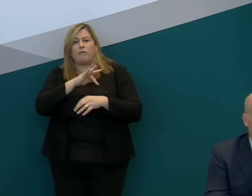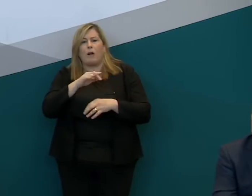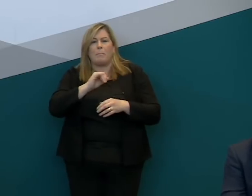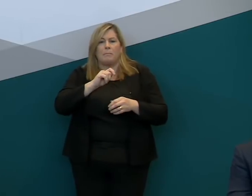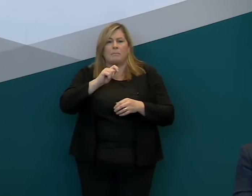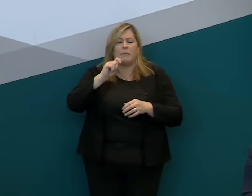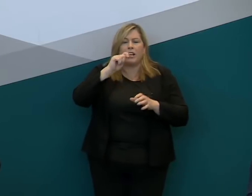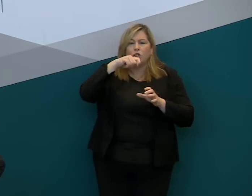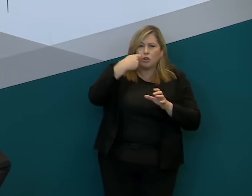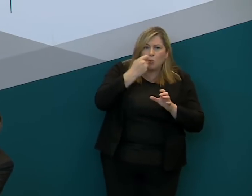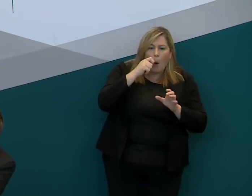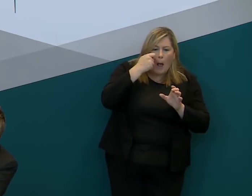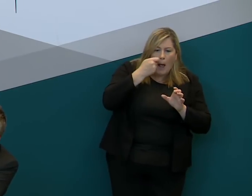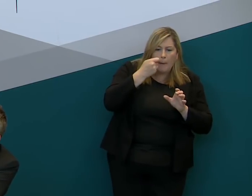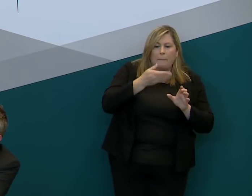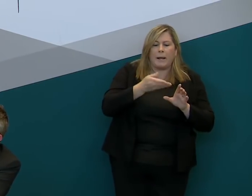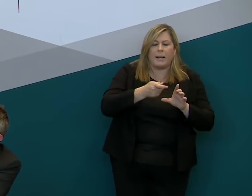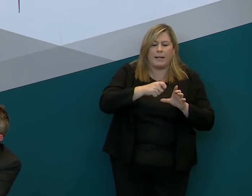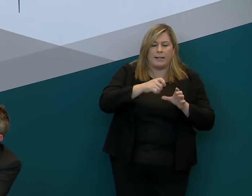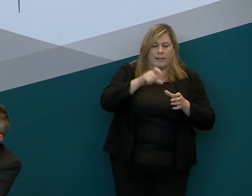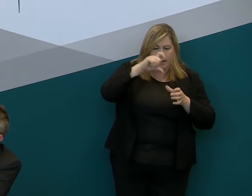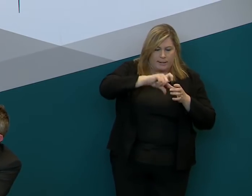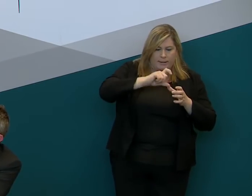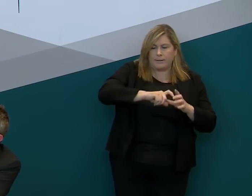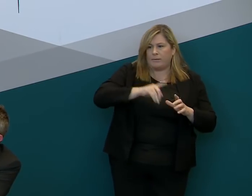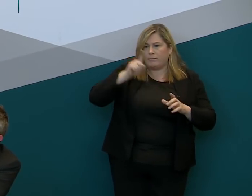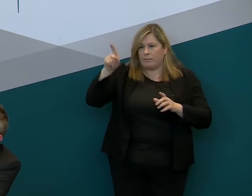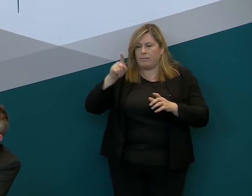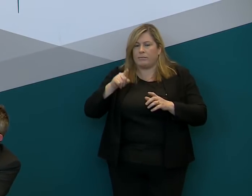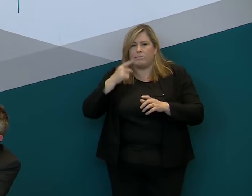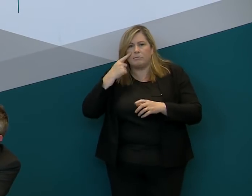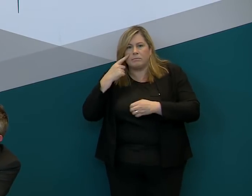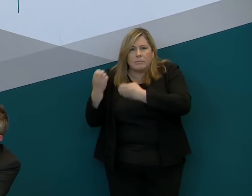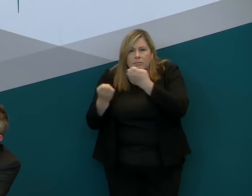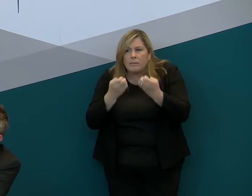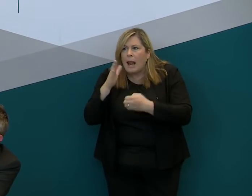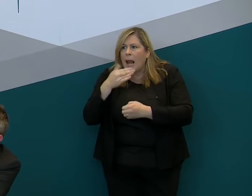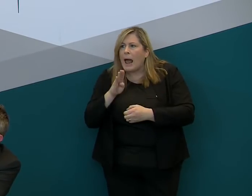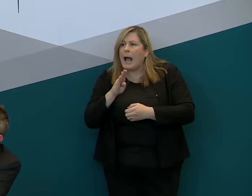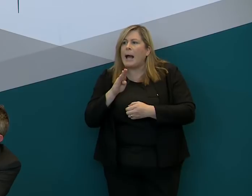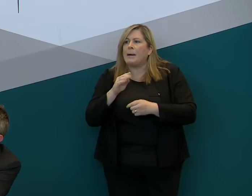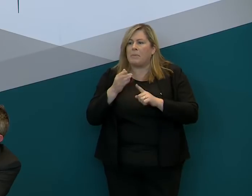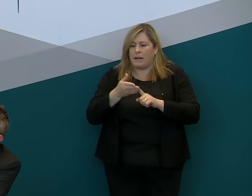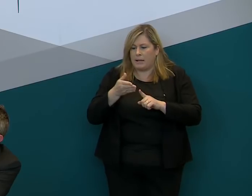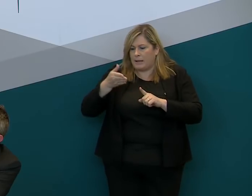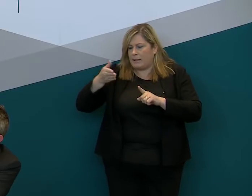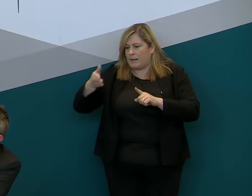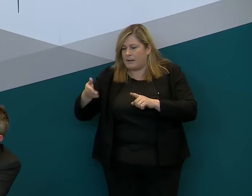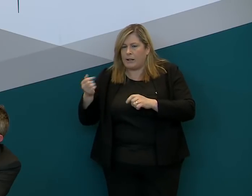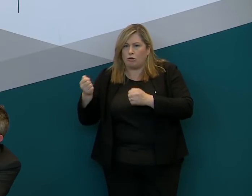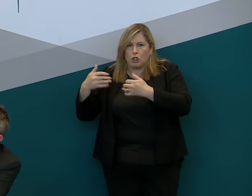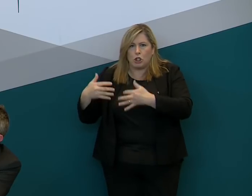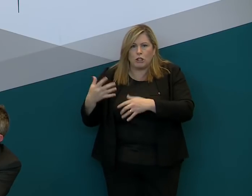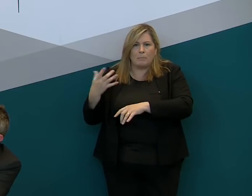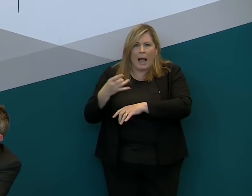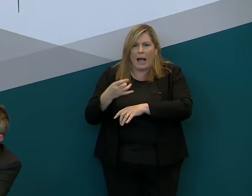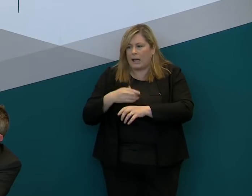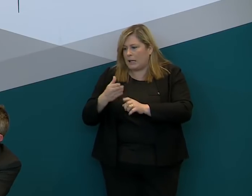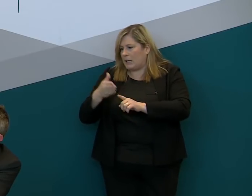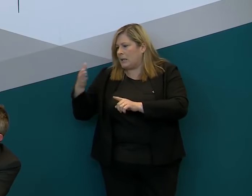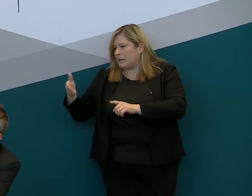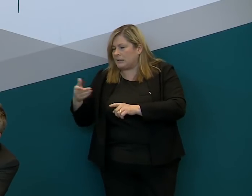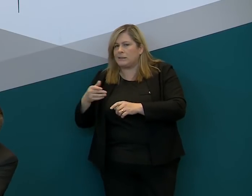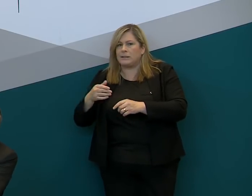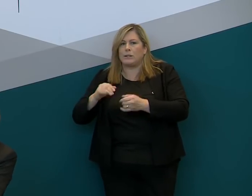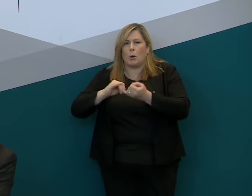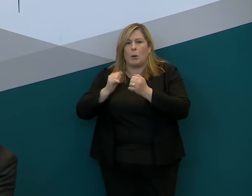and contact tracing commencing. You're explaining what exactly happens in the process, but can you tell us why there's specific delays in